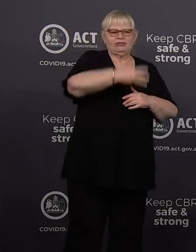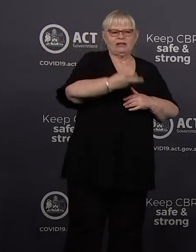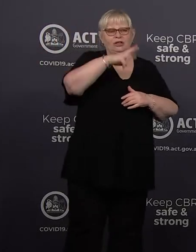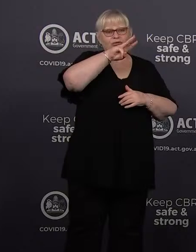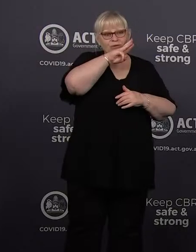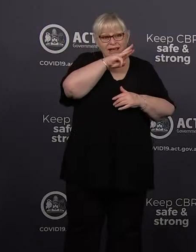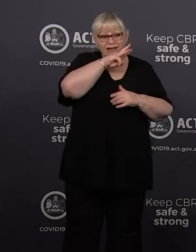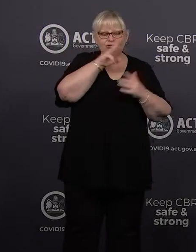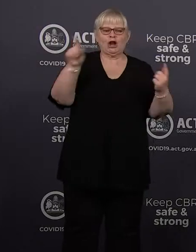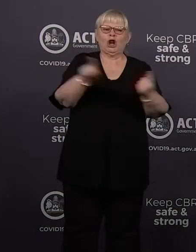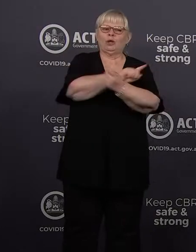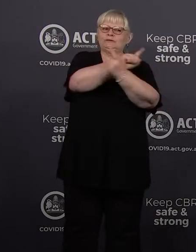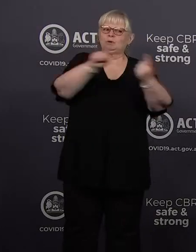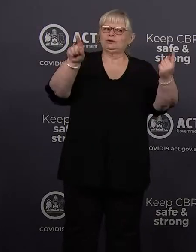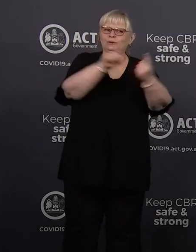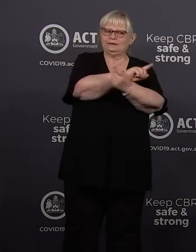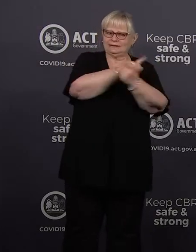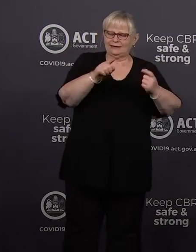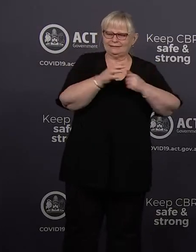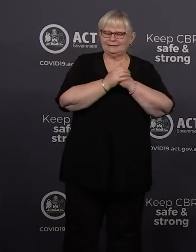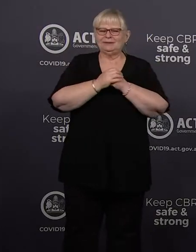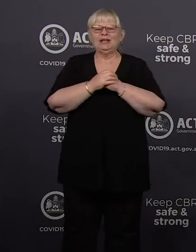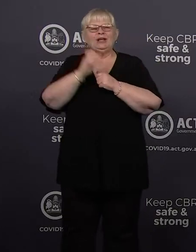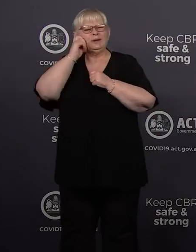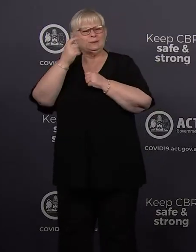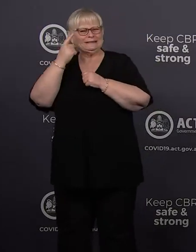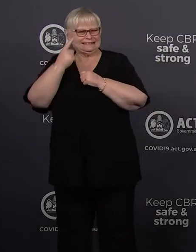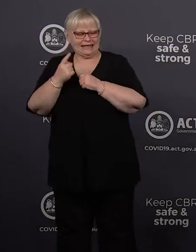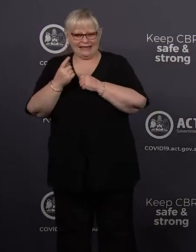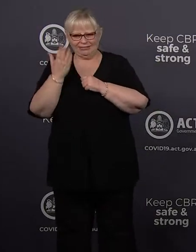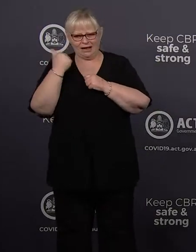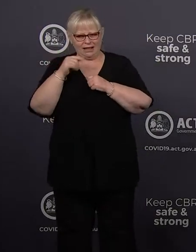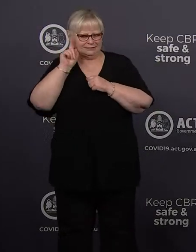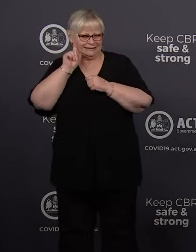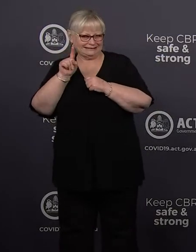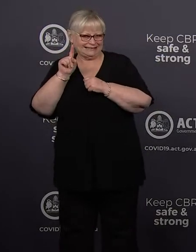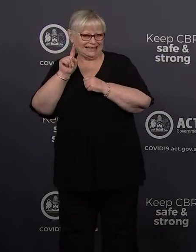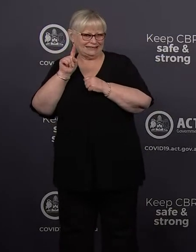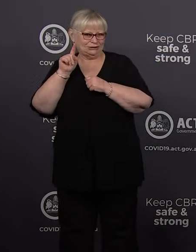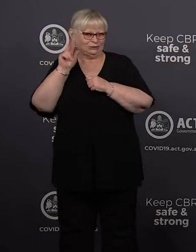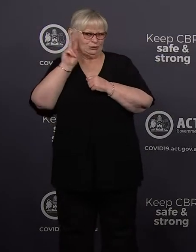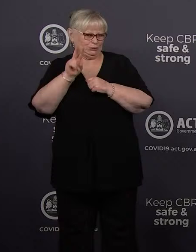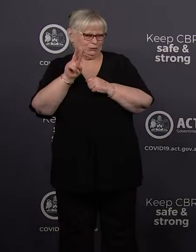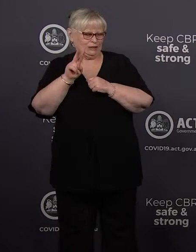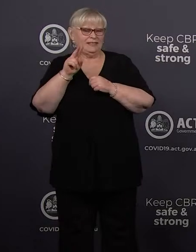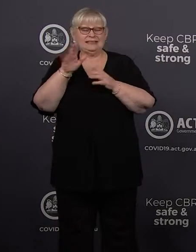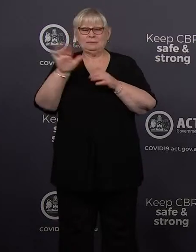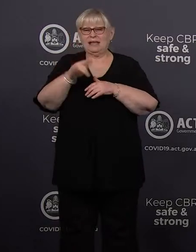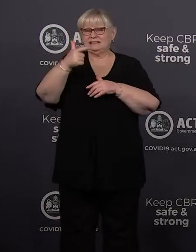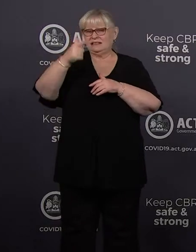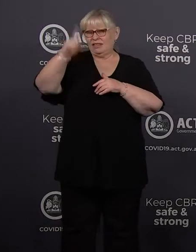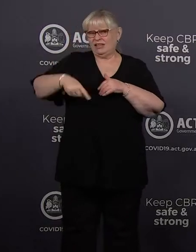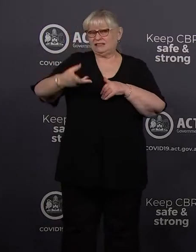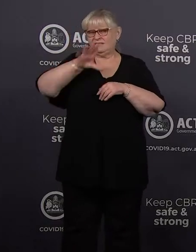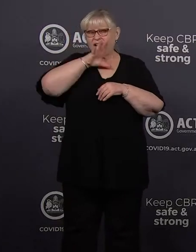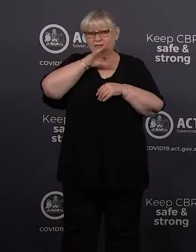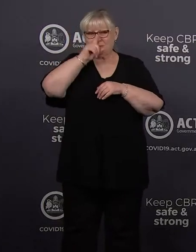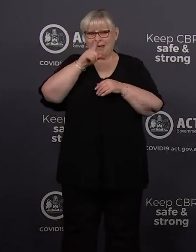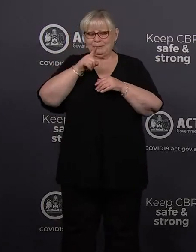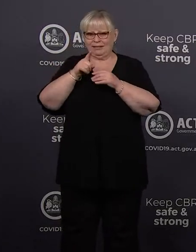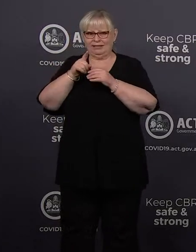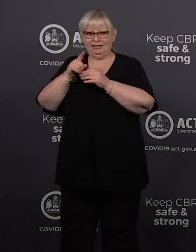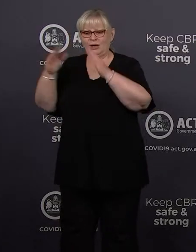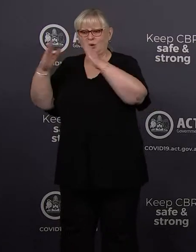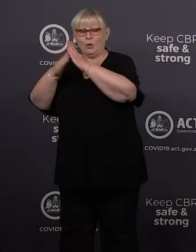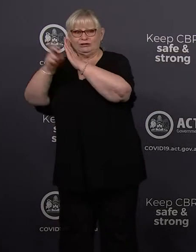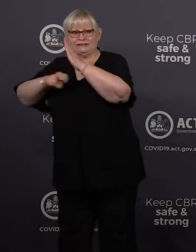you've been paying attention to the numbers closely, in the last 2 days, that means we've released about 7,500 people from